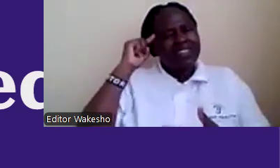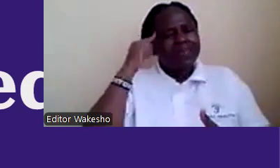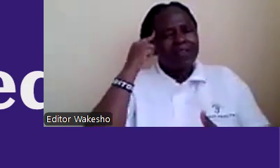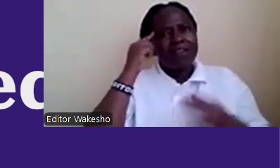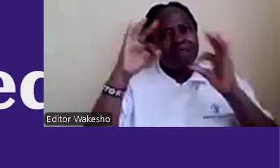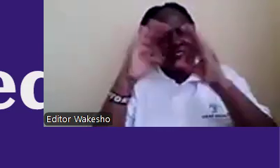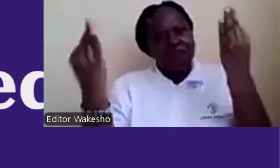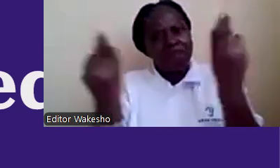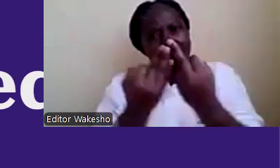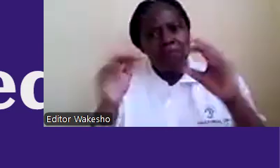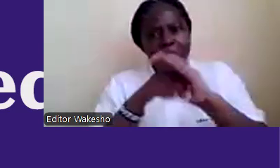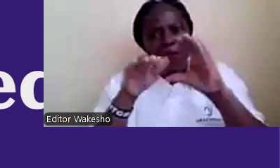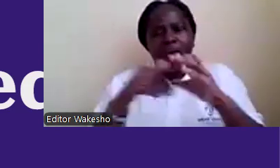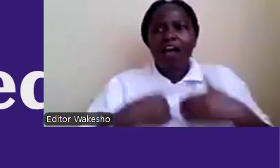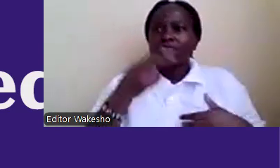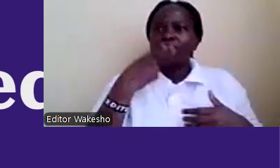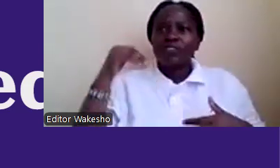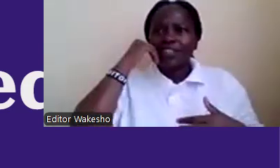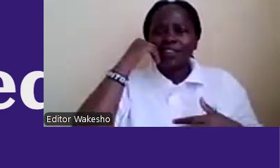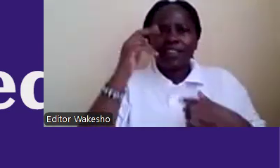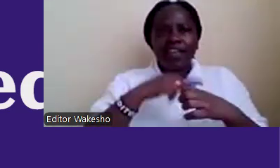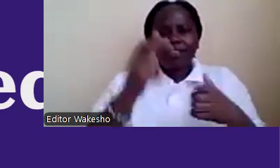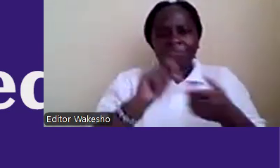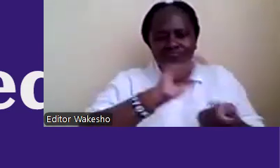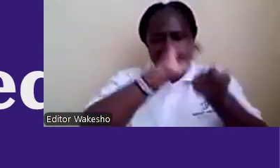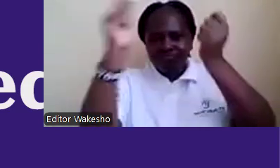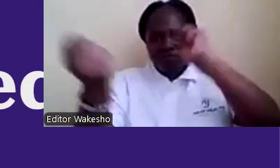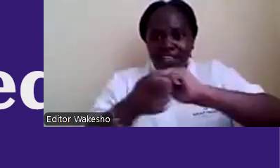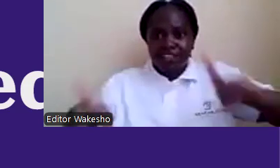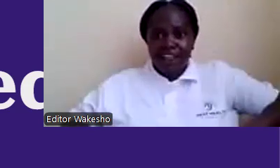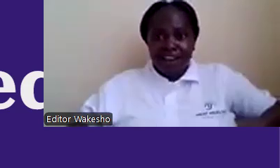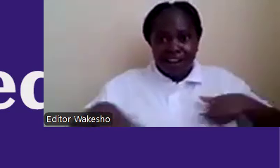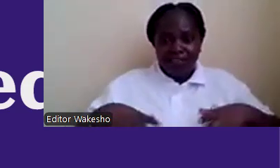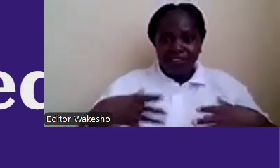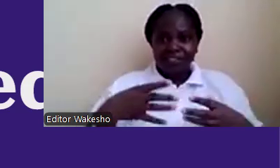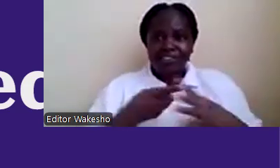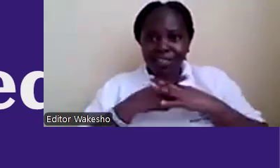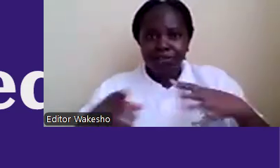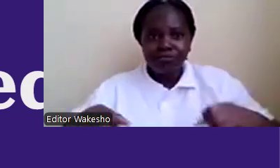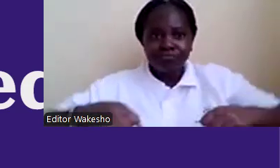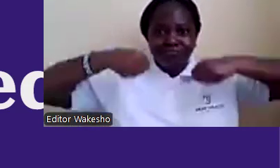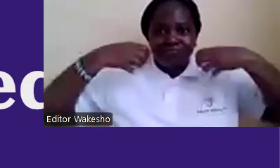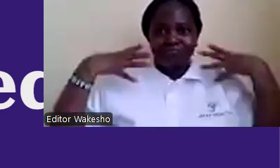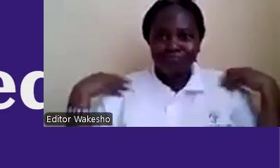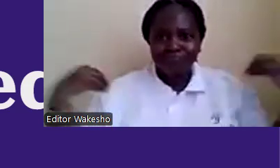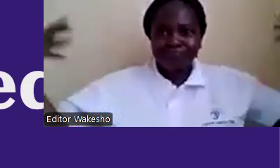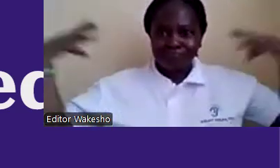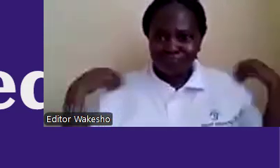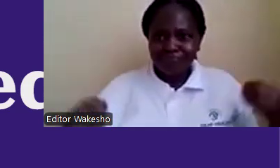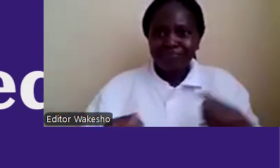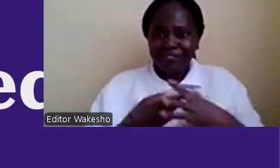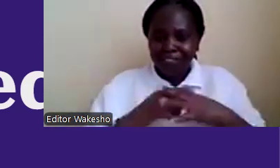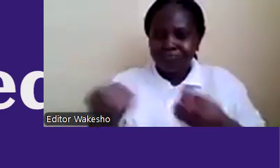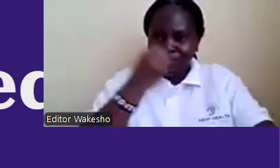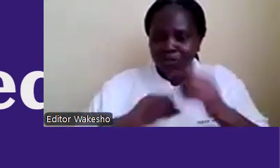with diabetes, then they changed their lifestyle, they started going to the gym, they started eating healthy, and then they were told that it